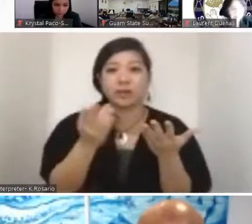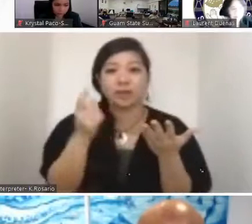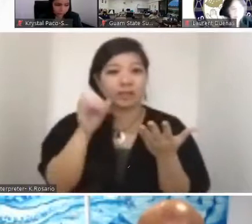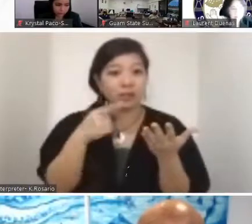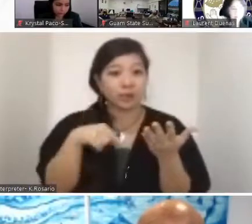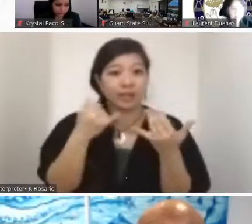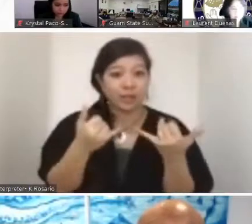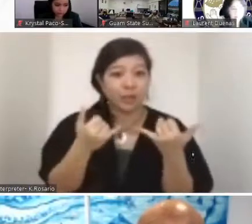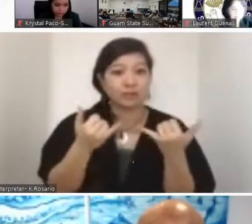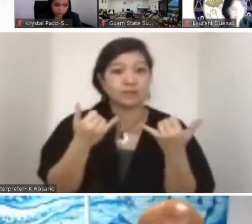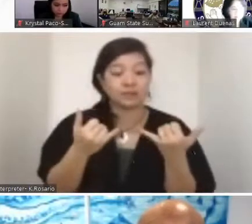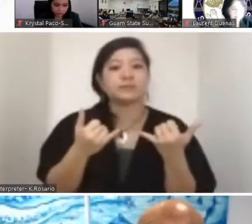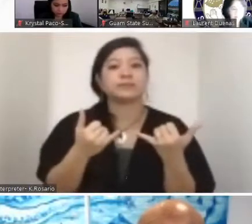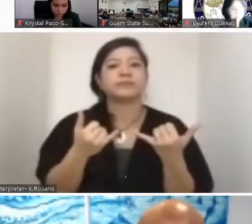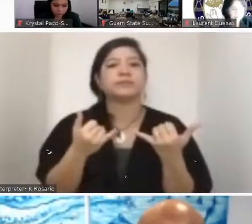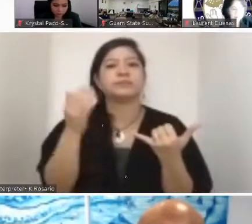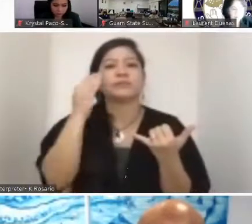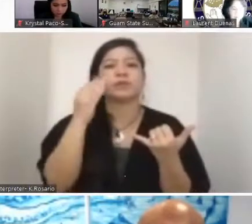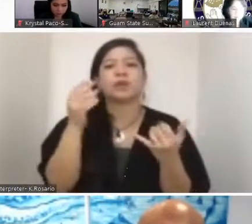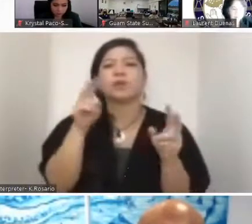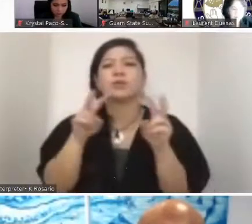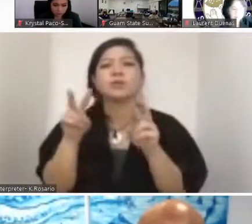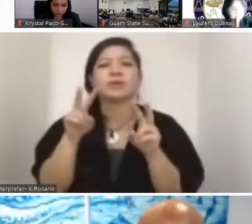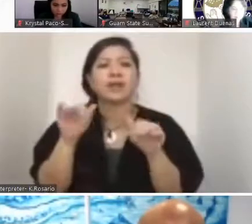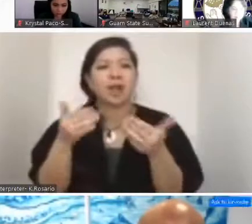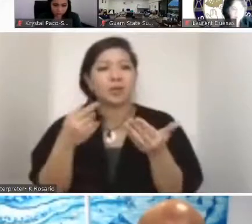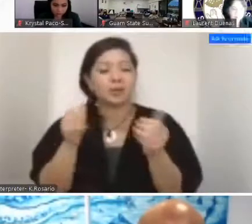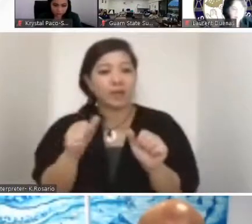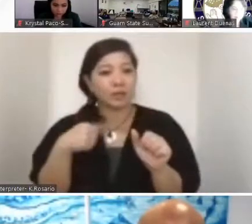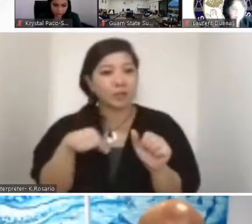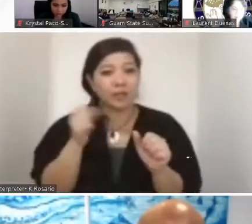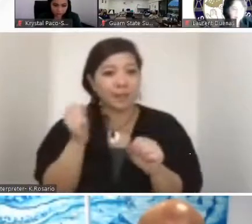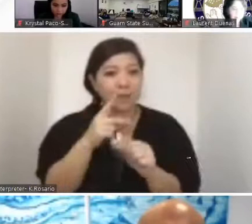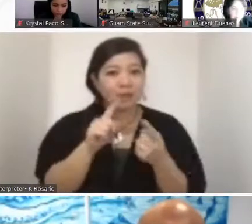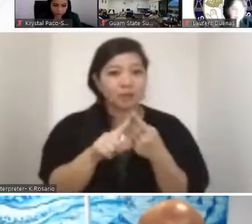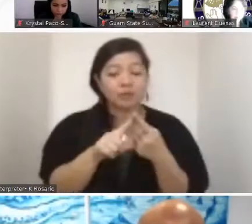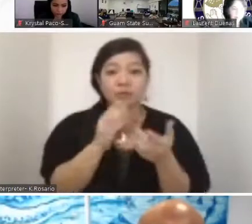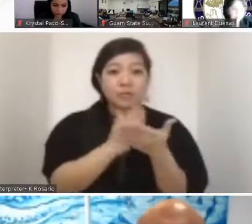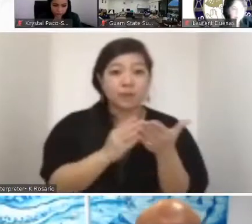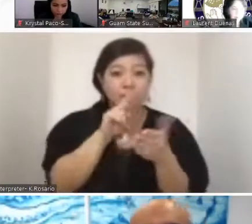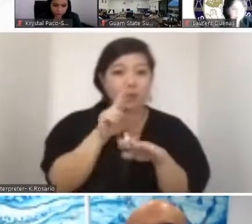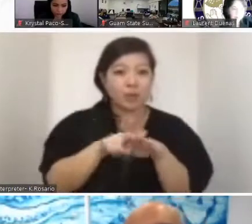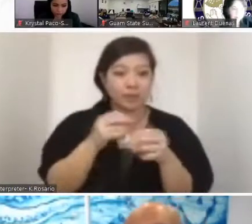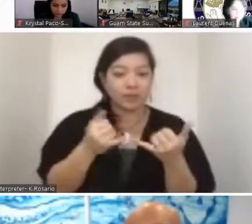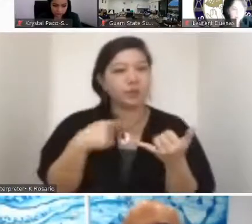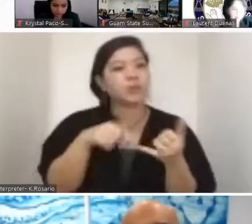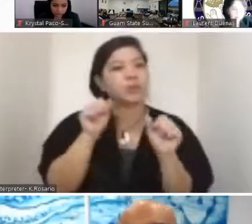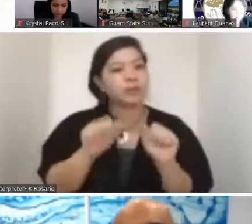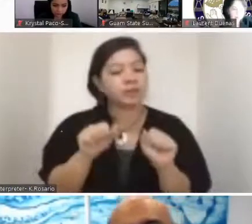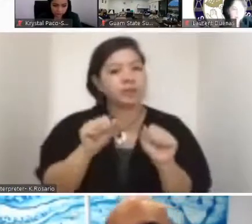today. Looking at how can we get back to some normalcy so we can enjoy